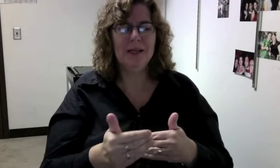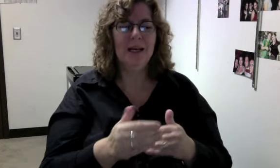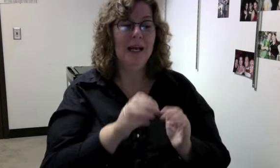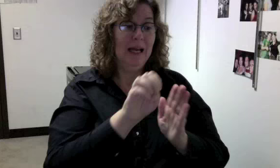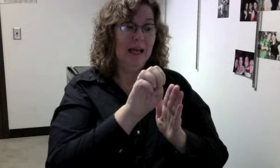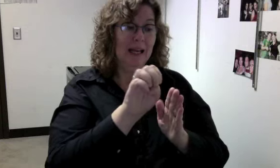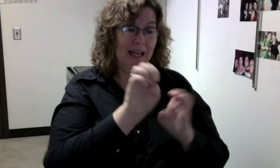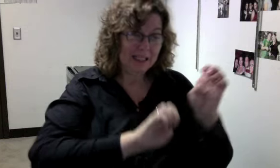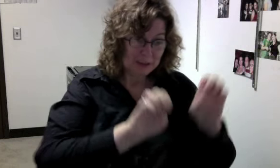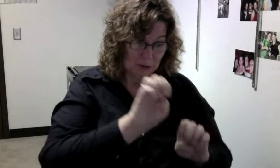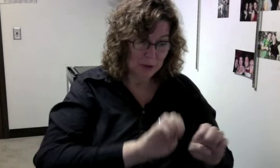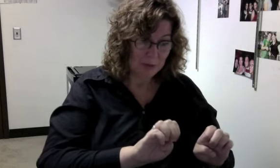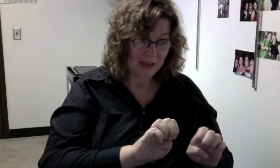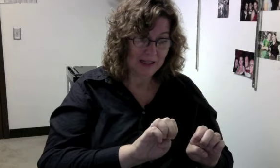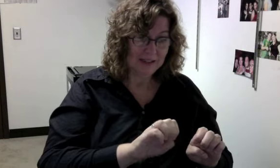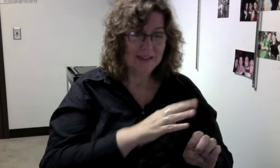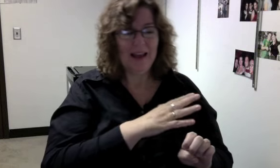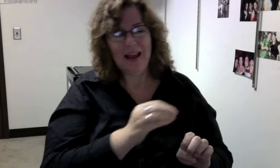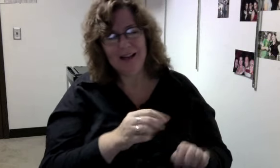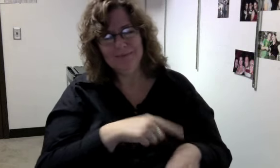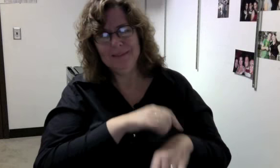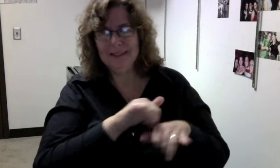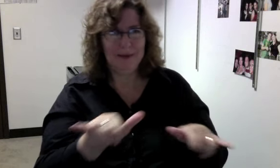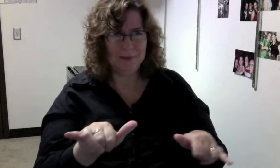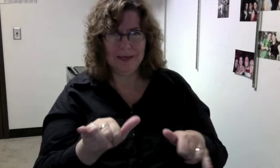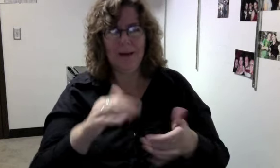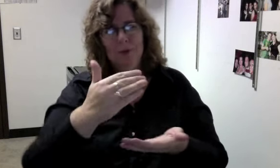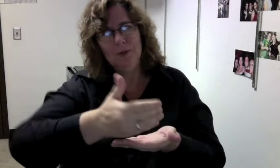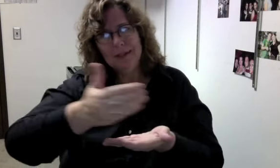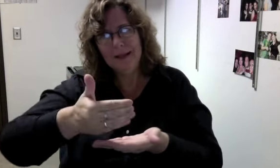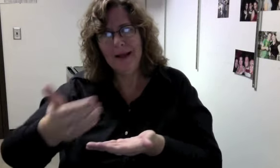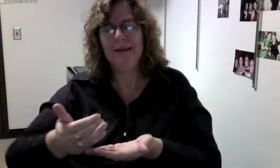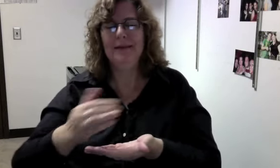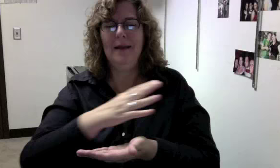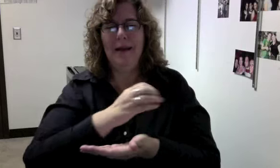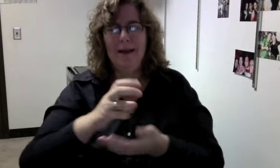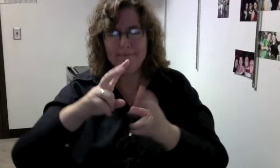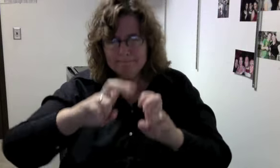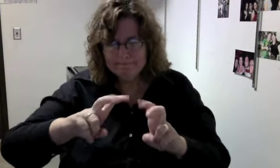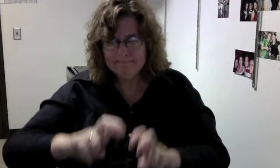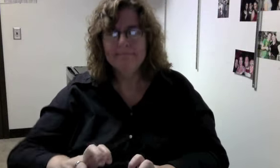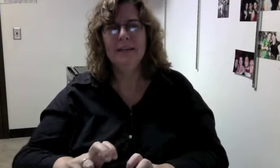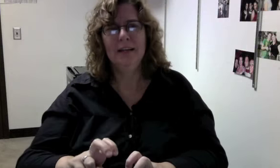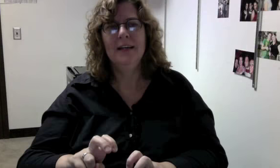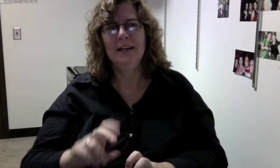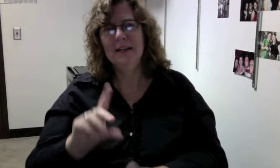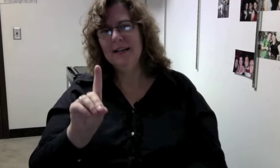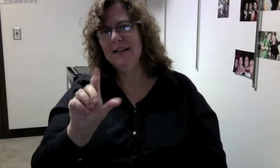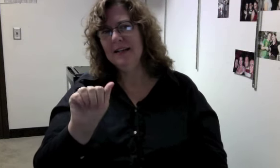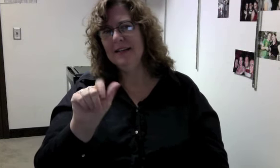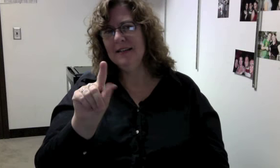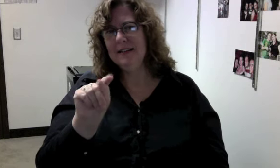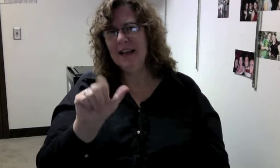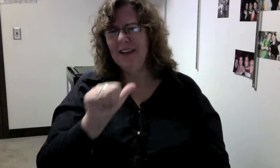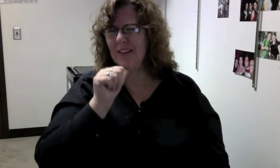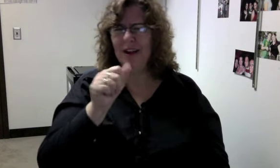you are also at the same time collecting and analyzing data. They're not two separate things so much. And then the last is to draw a